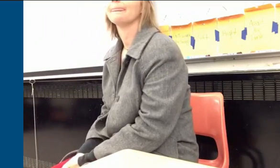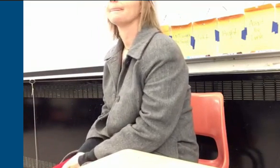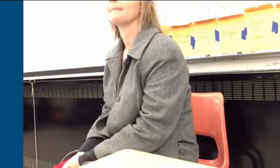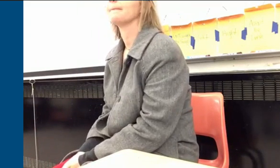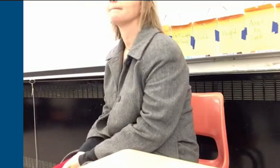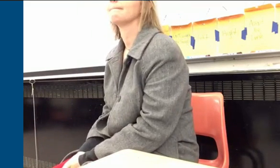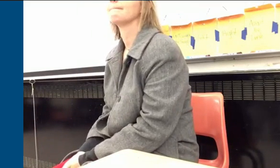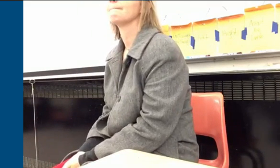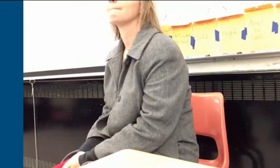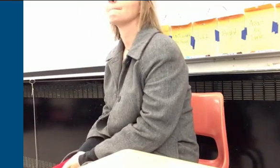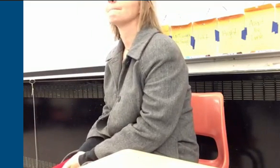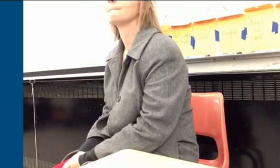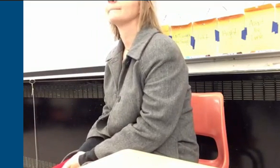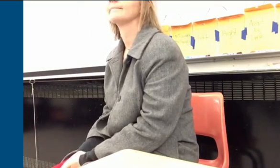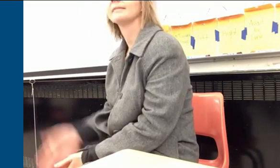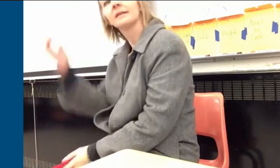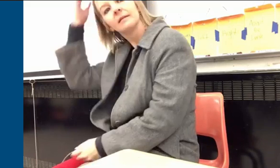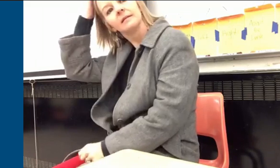This is Yes.